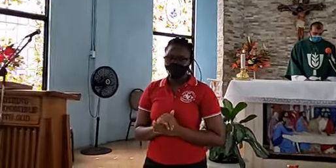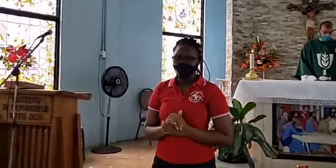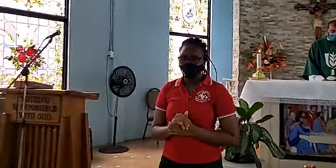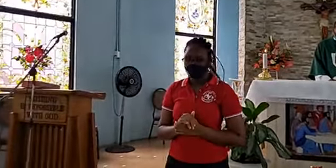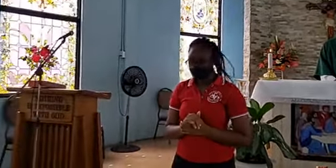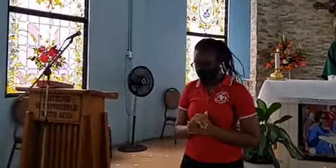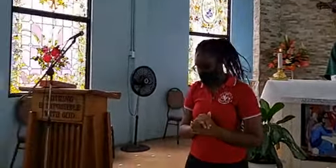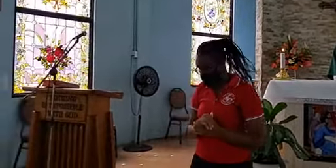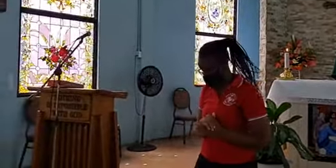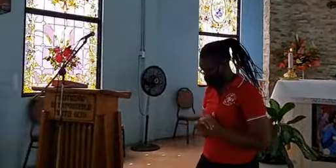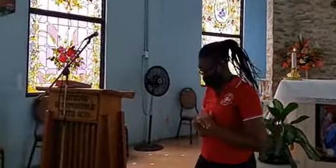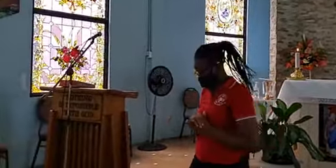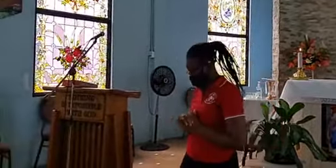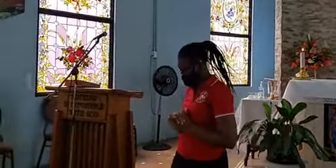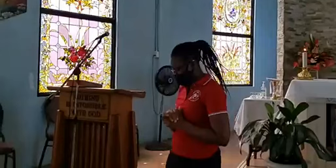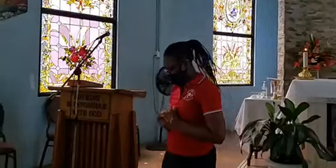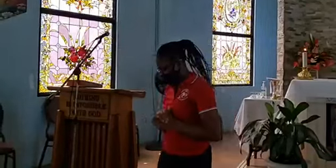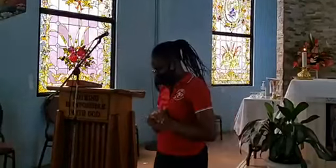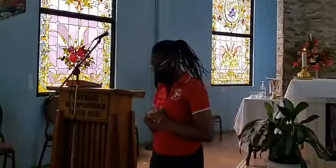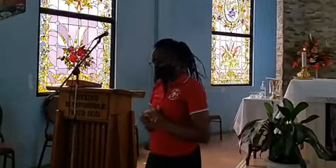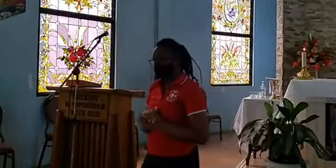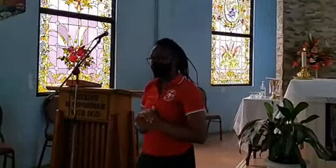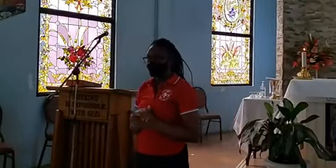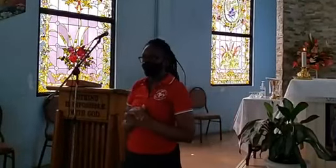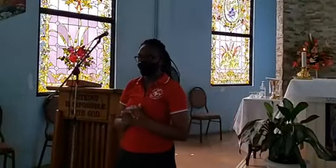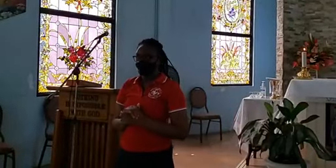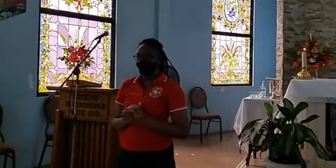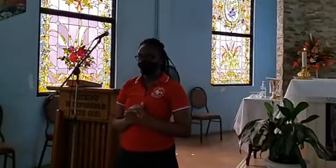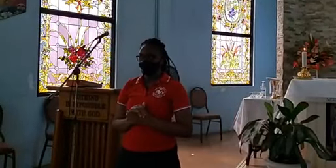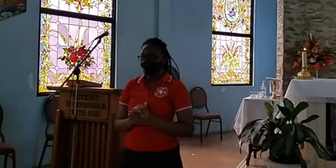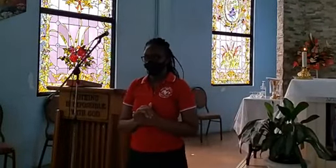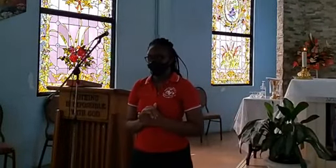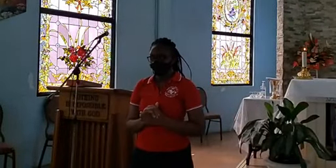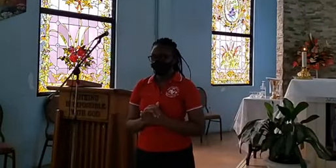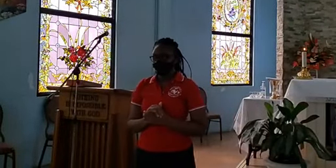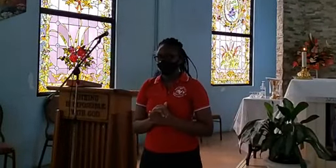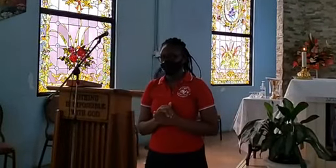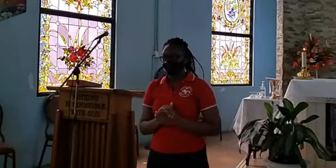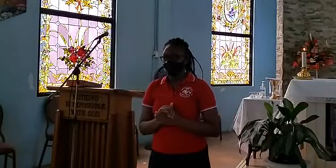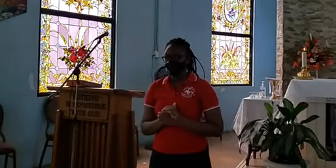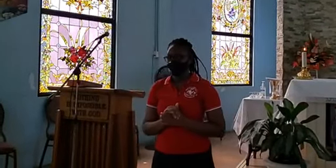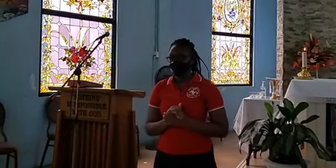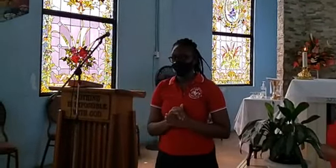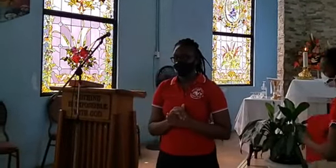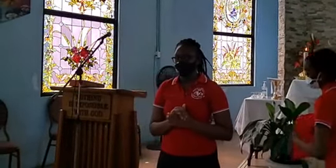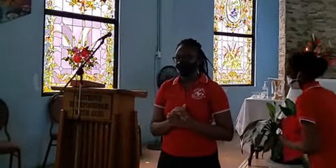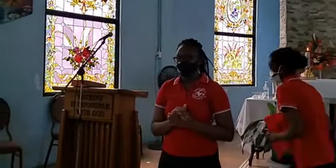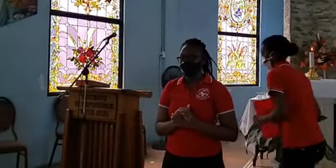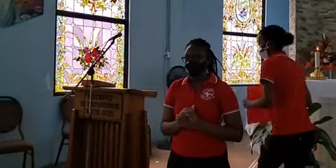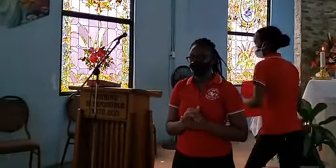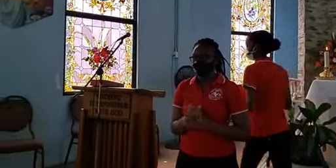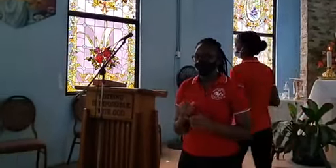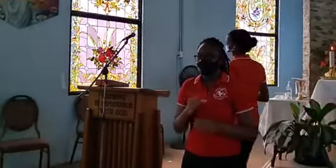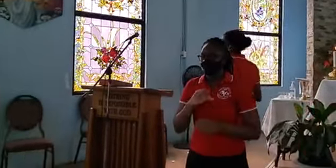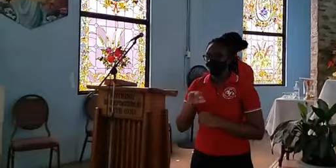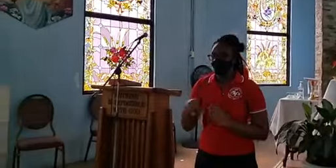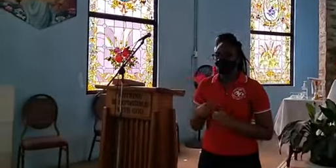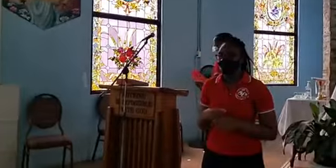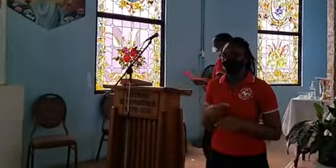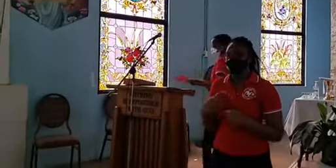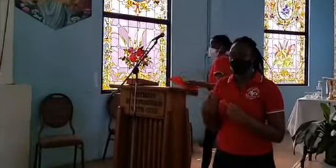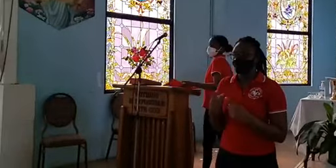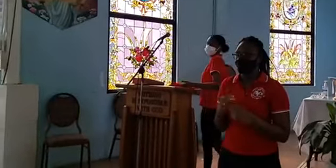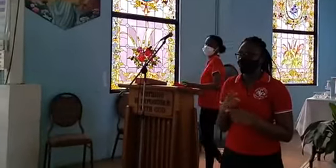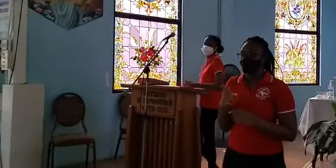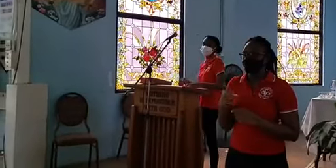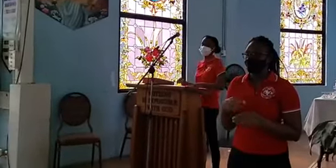So we offer this Mass in a very special day for those who have gone into the rest. We